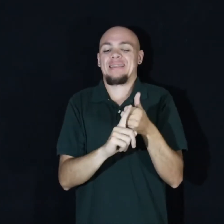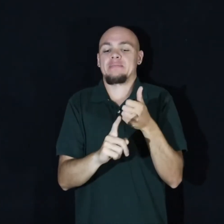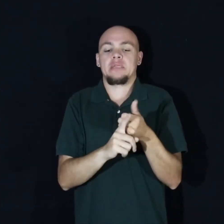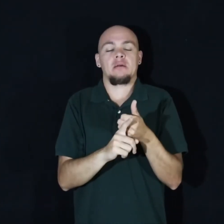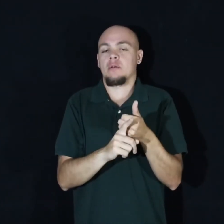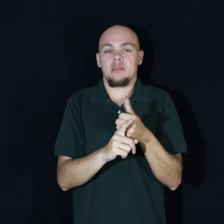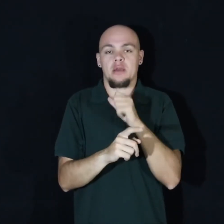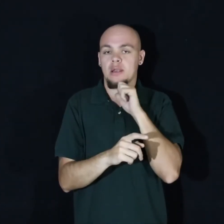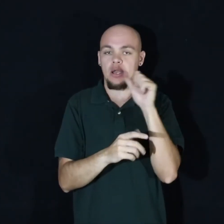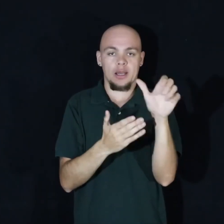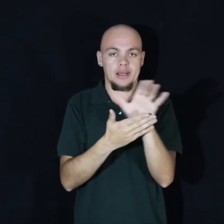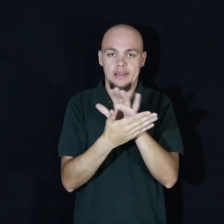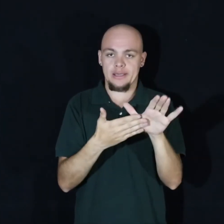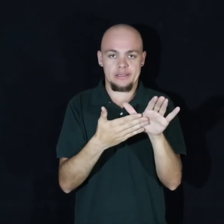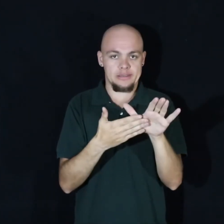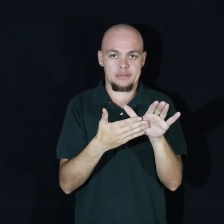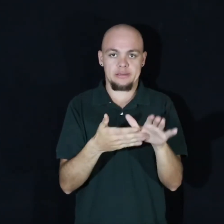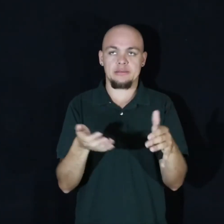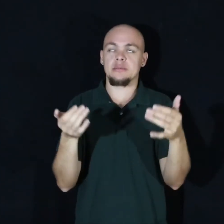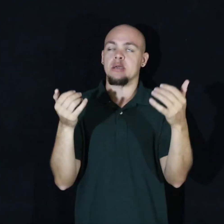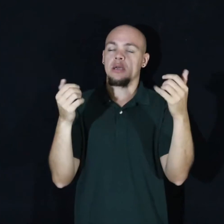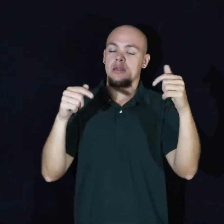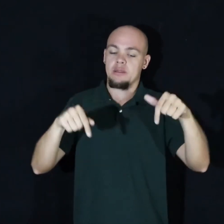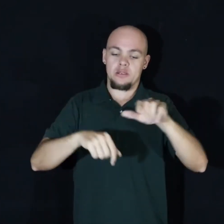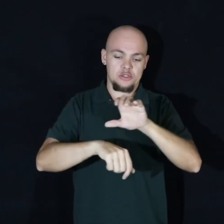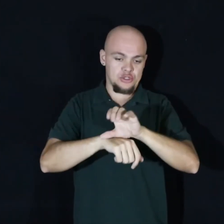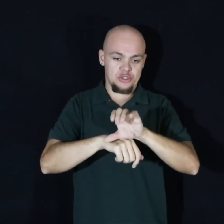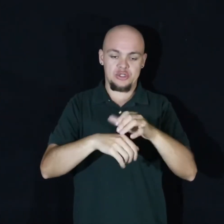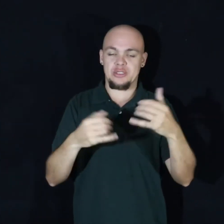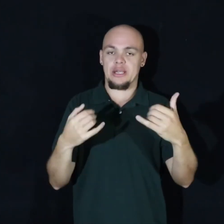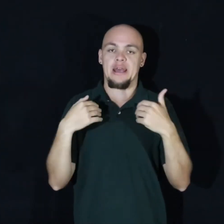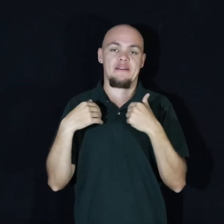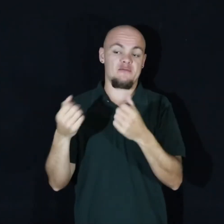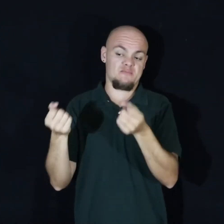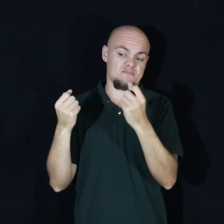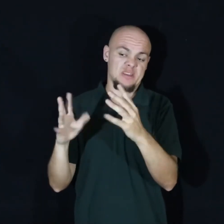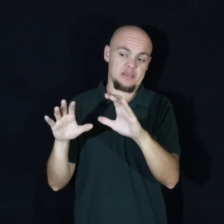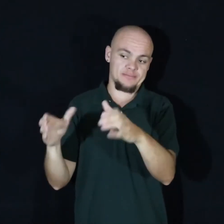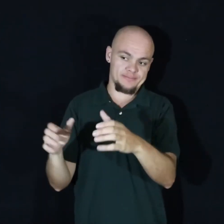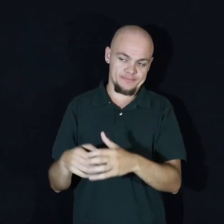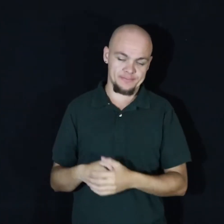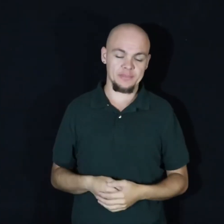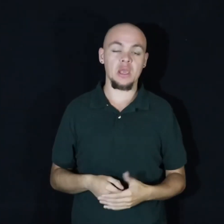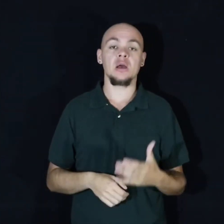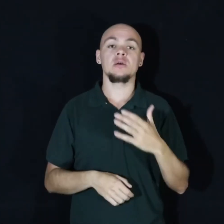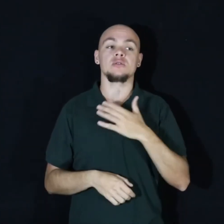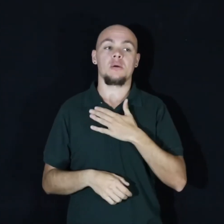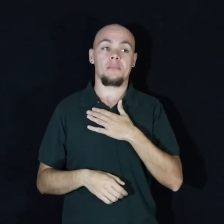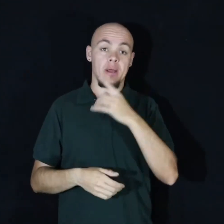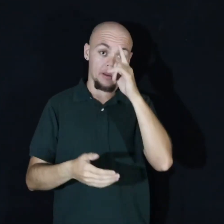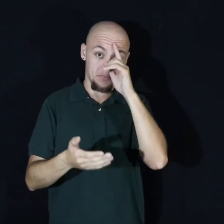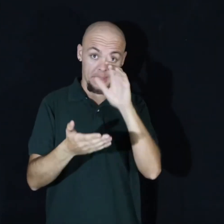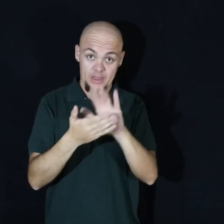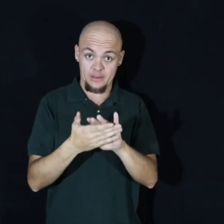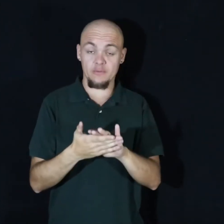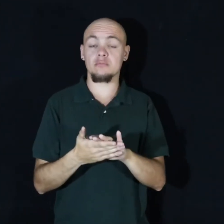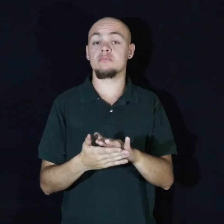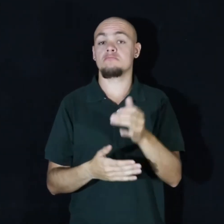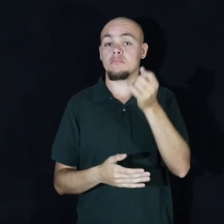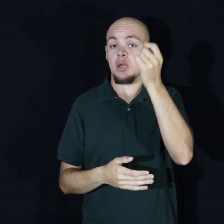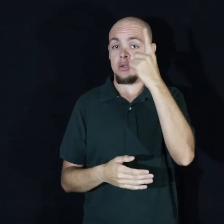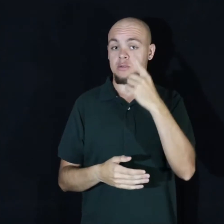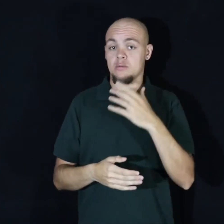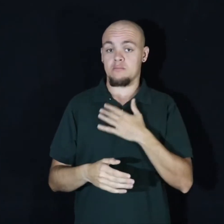unsanctified marriages being practiced in the church today. All right. So now you know